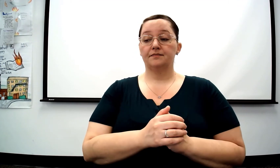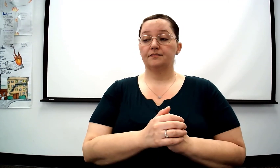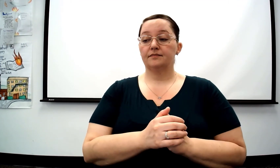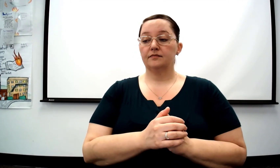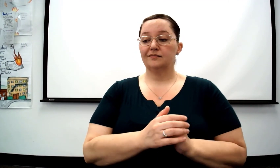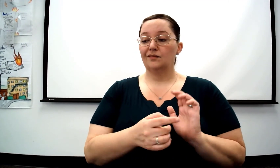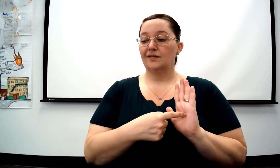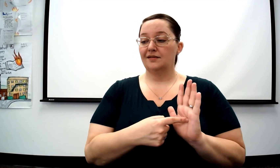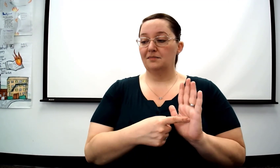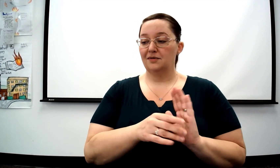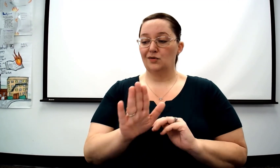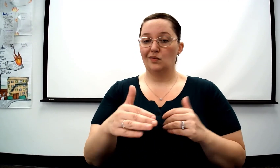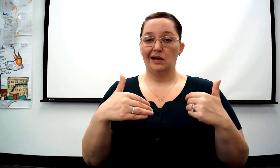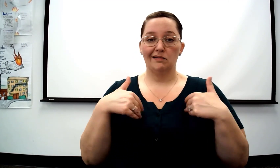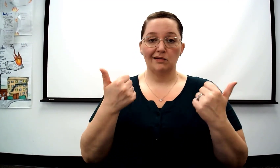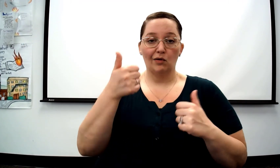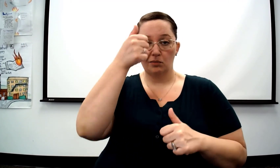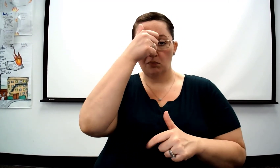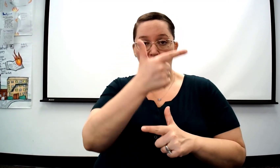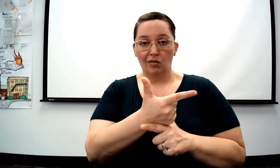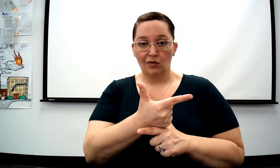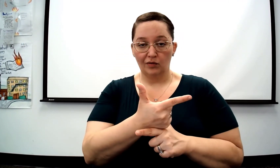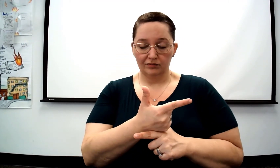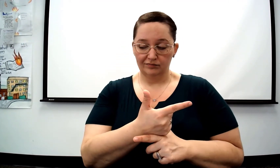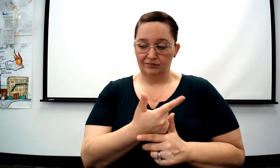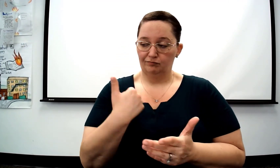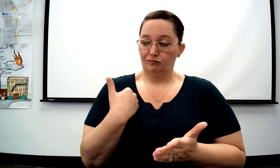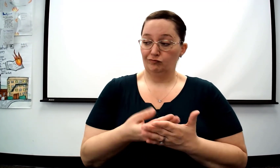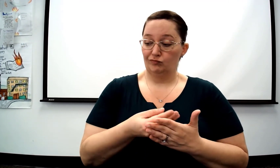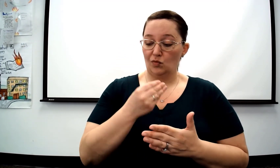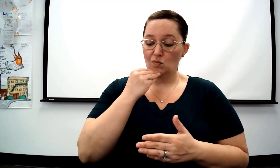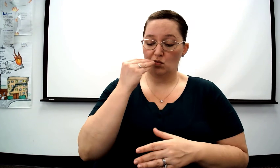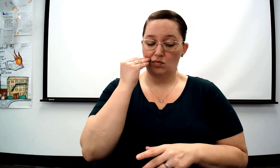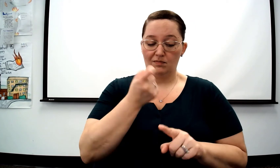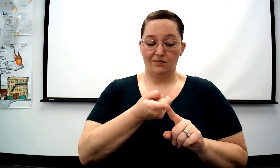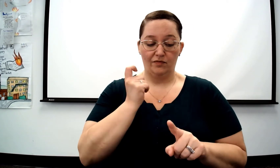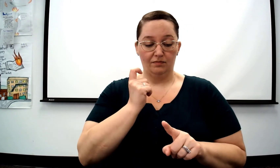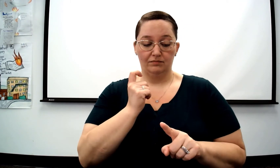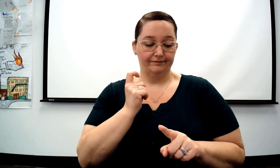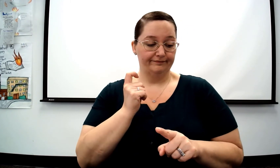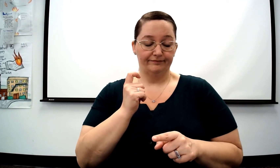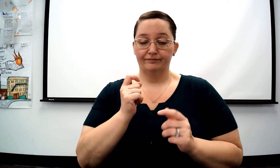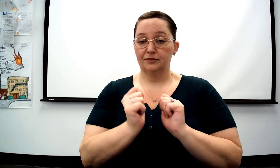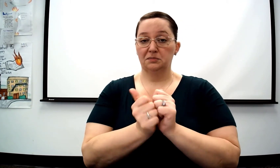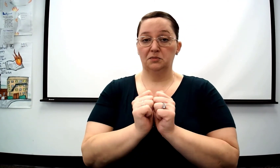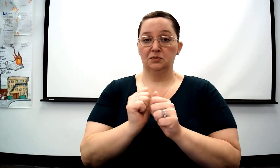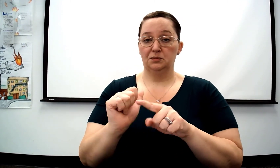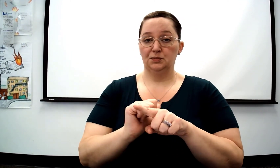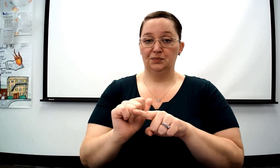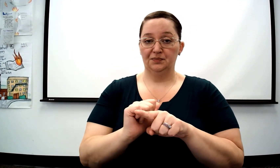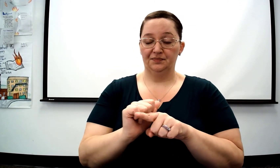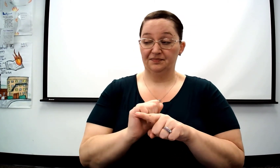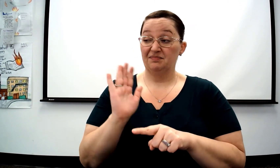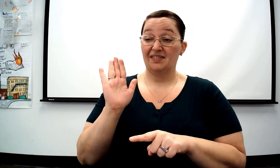also modify how you sign this to change your meaning. So think of, you have a younger brother who just got home from their sports